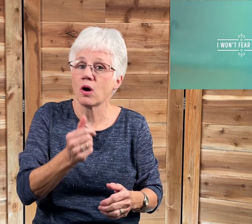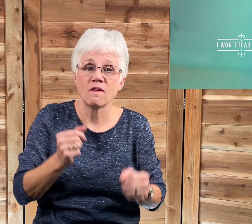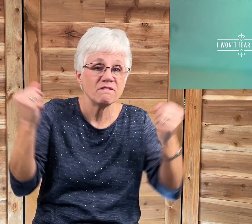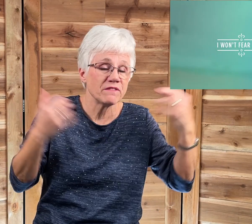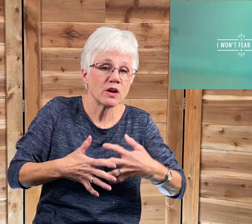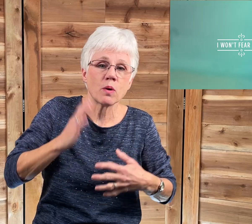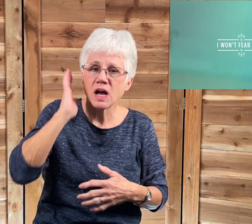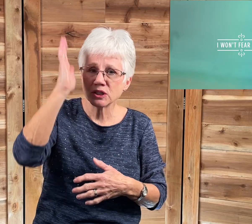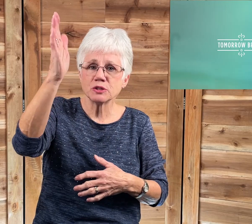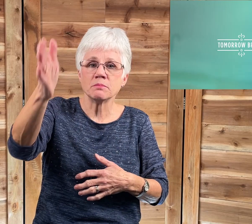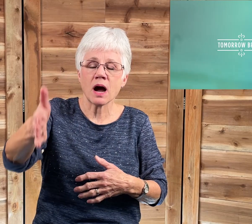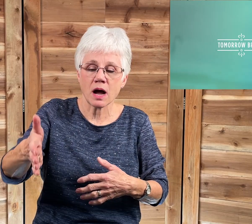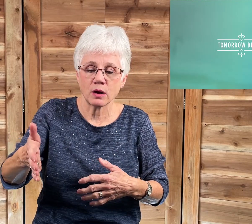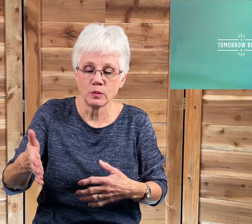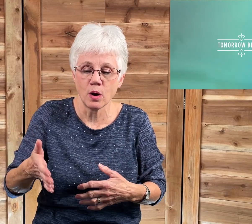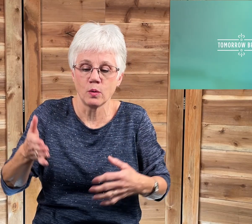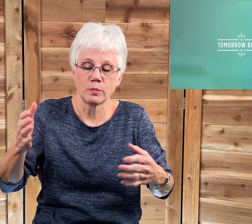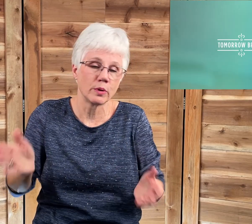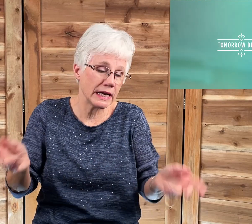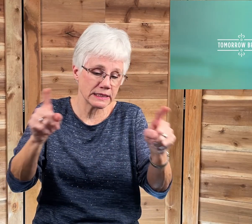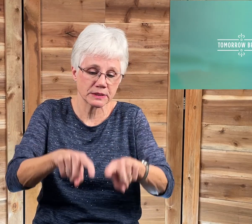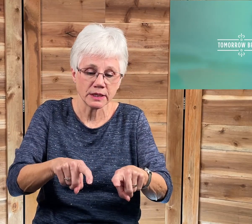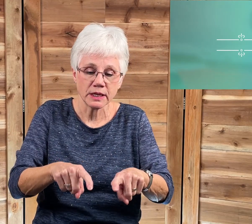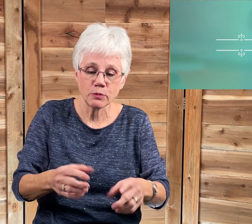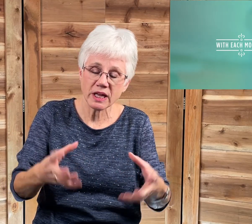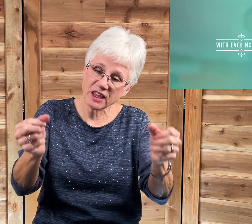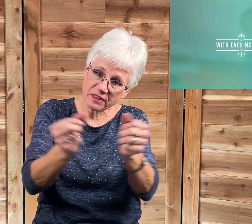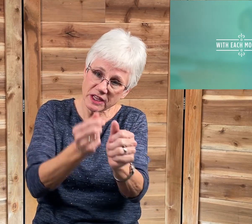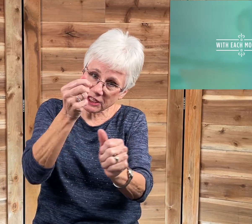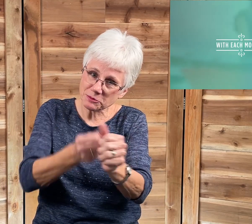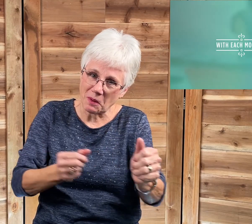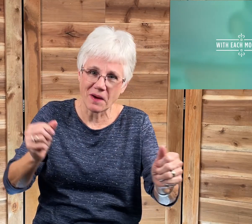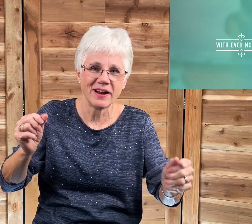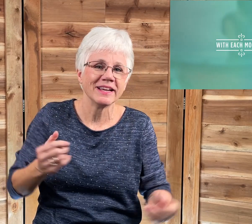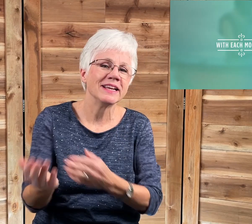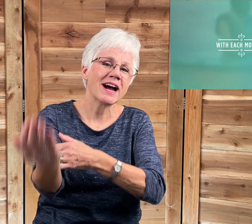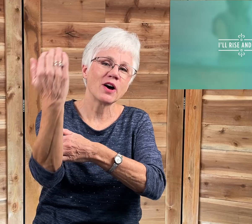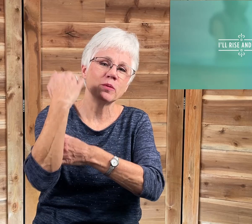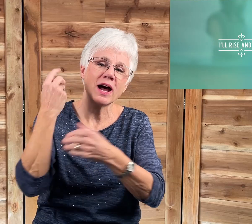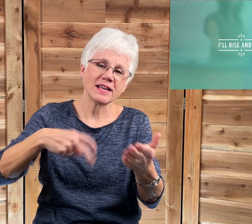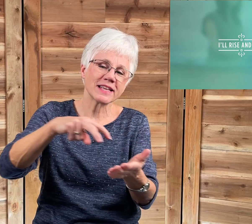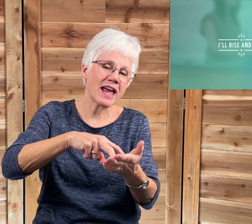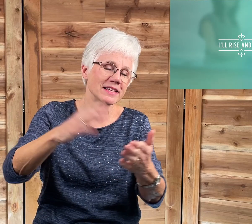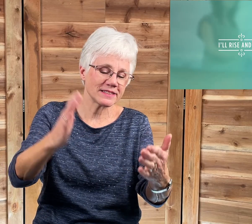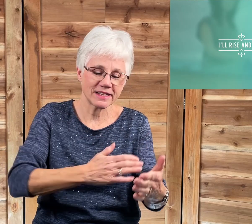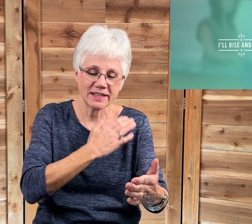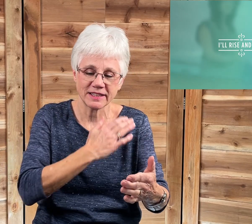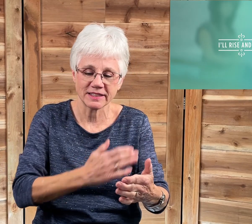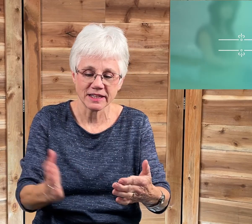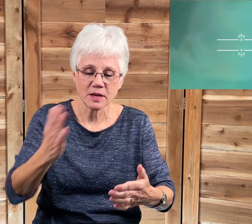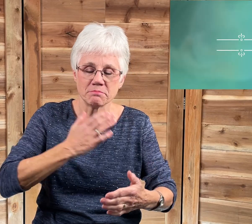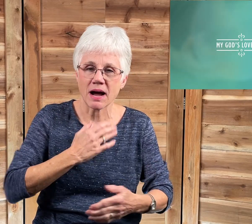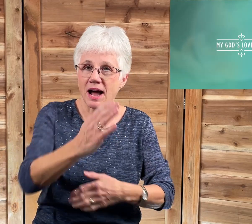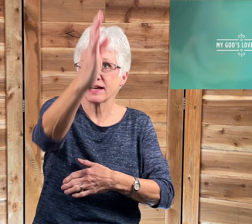I won't fear what tomorrow brings. With each morning I'll rise and